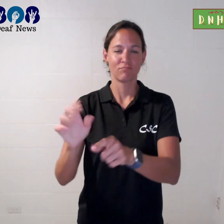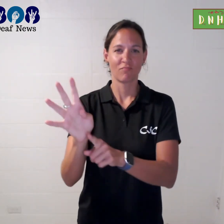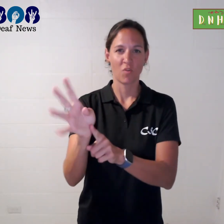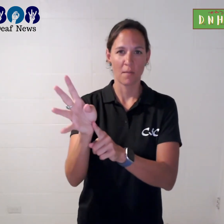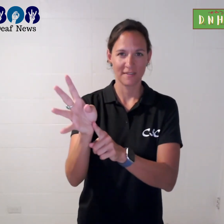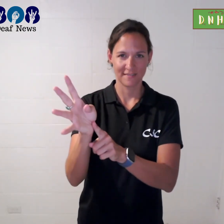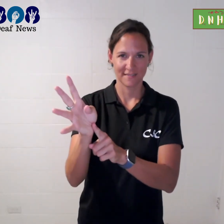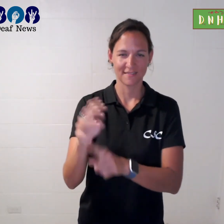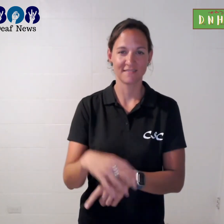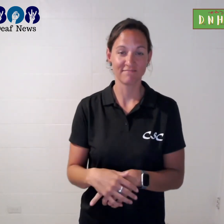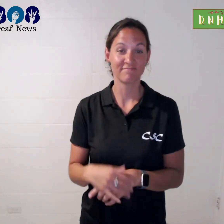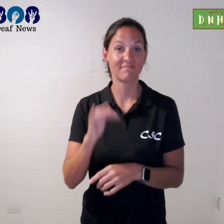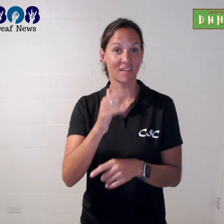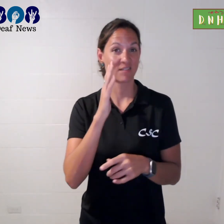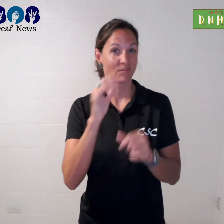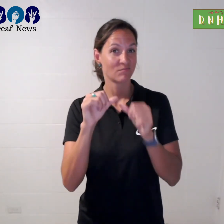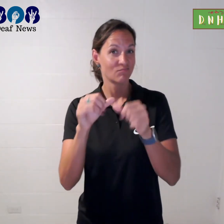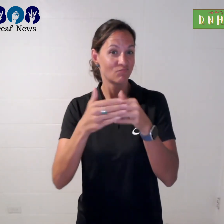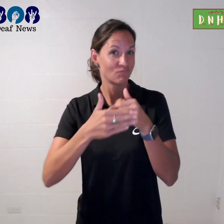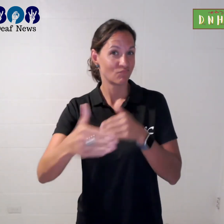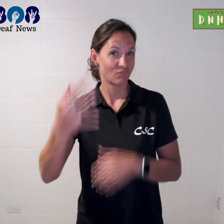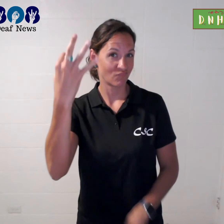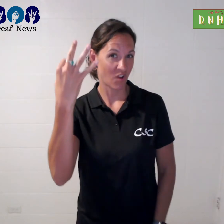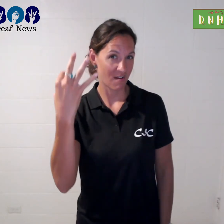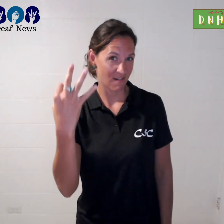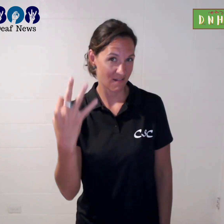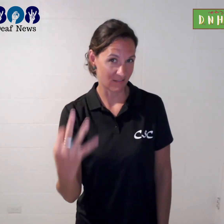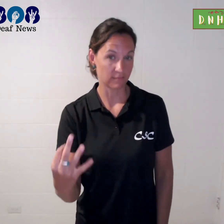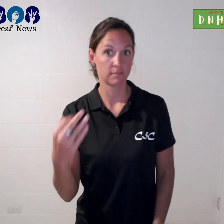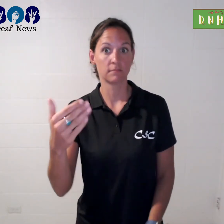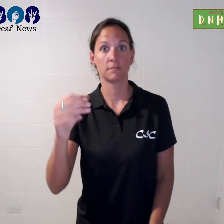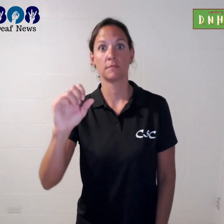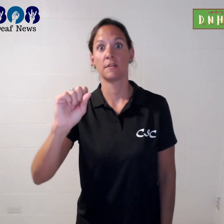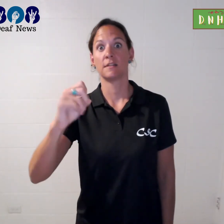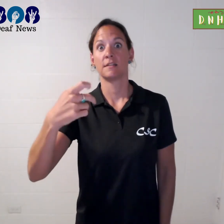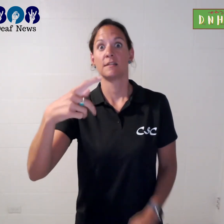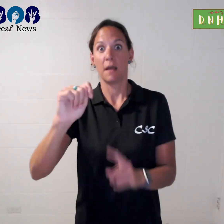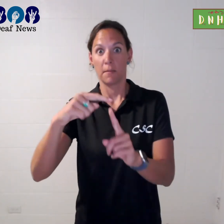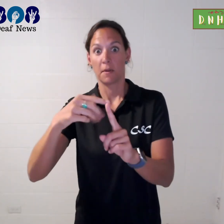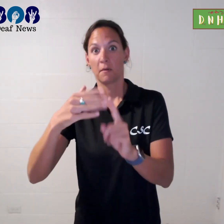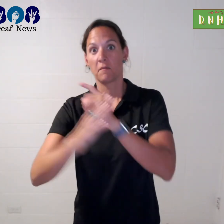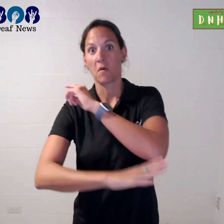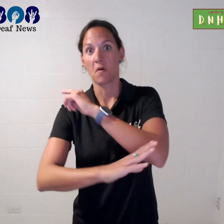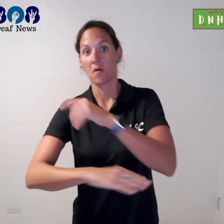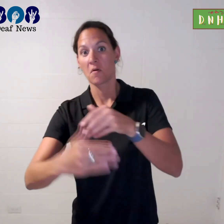the skies for 4 minutes. This show will continue every Friday night from now until